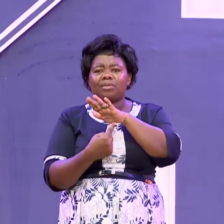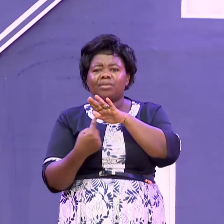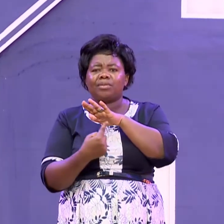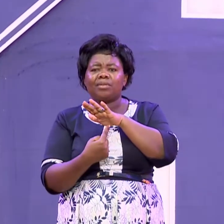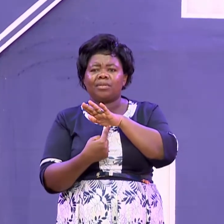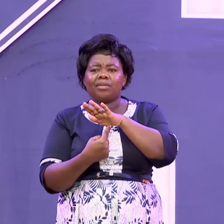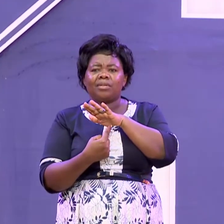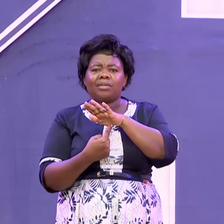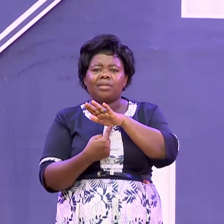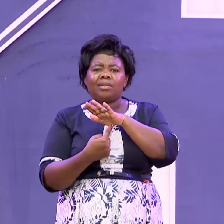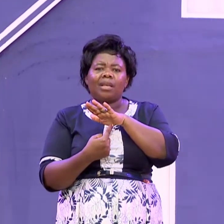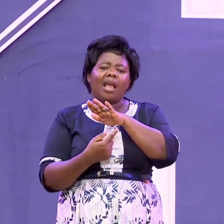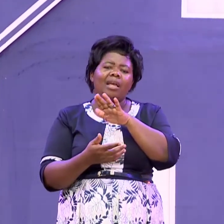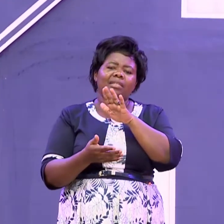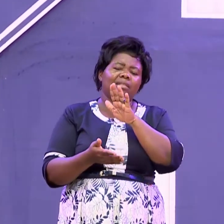moment